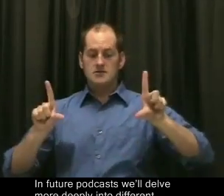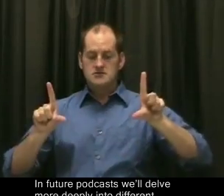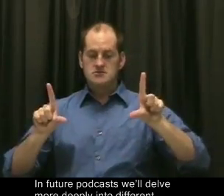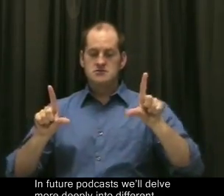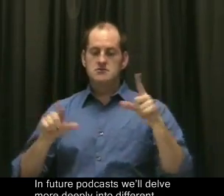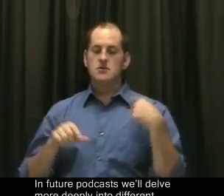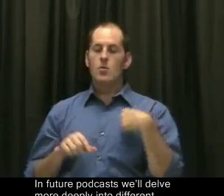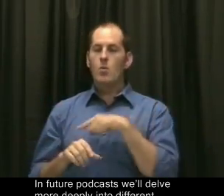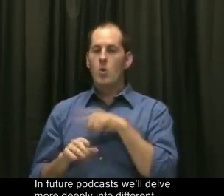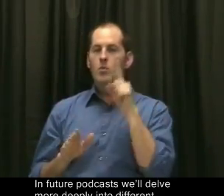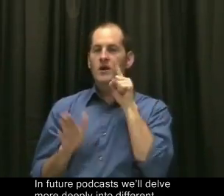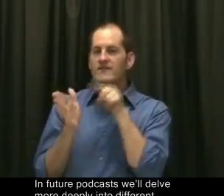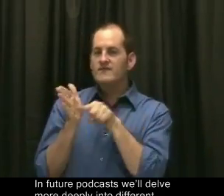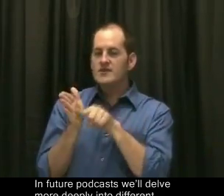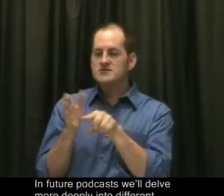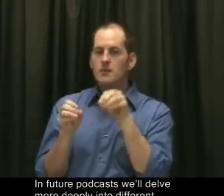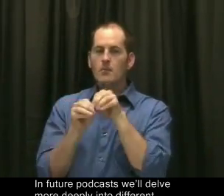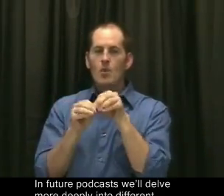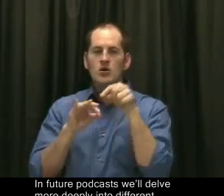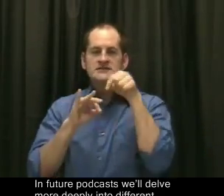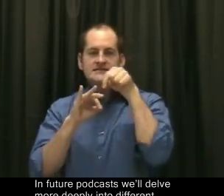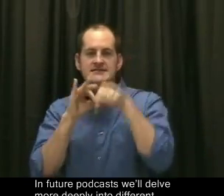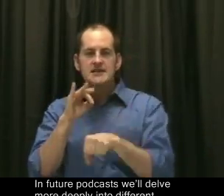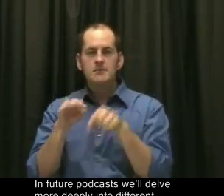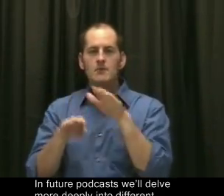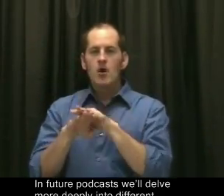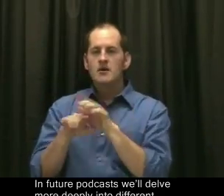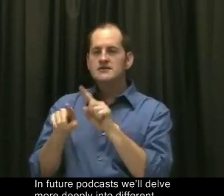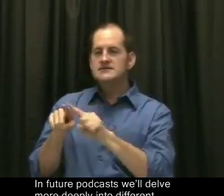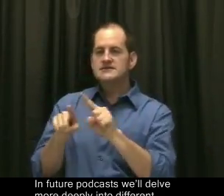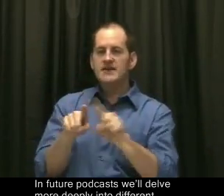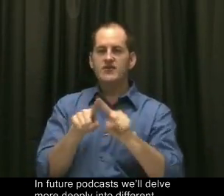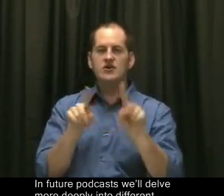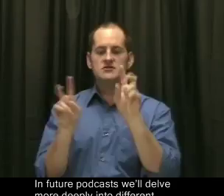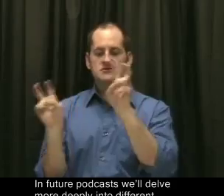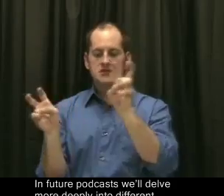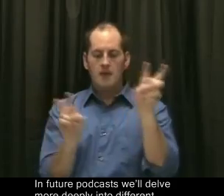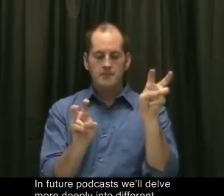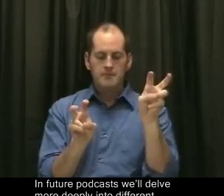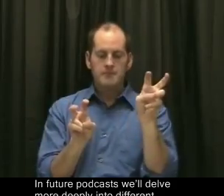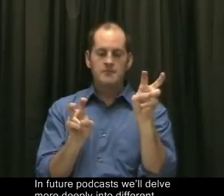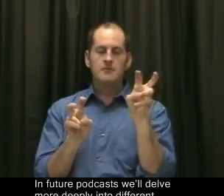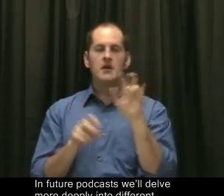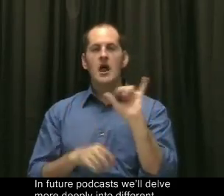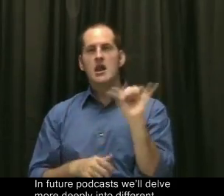In future podcasts, we'll delve more deeply into different topics, such as